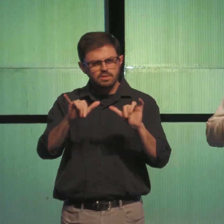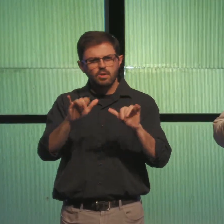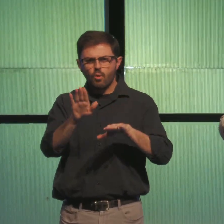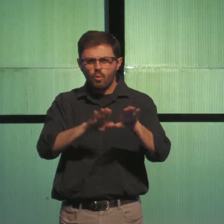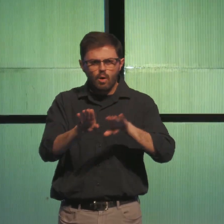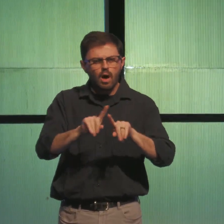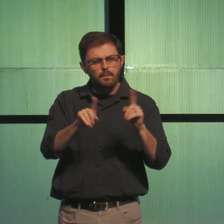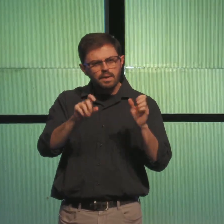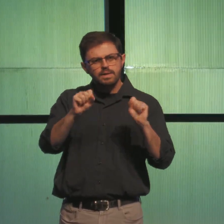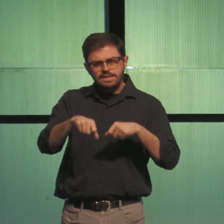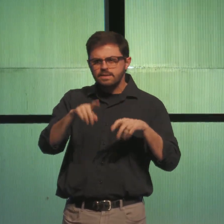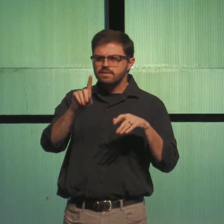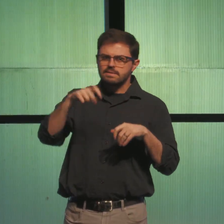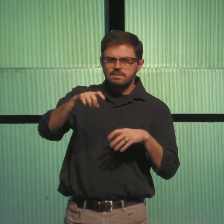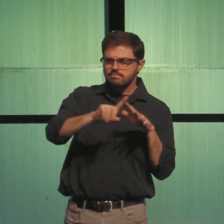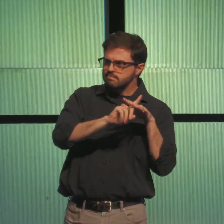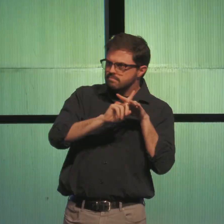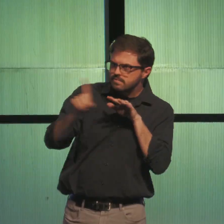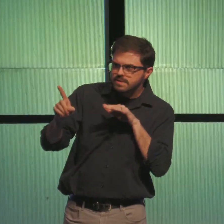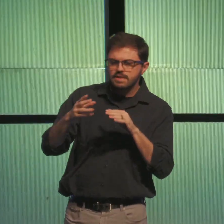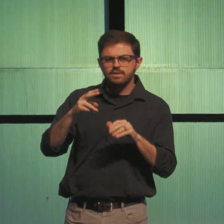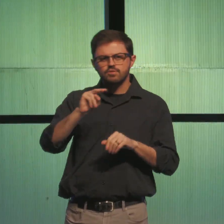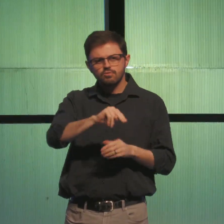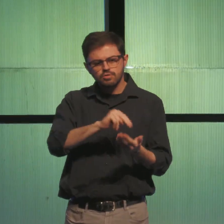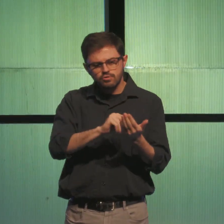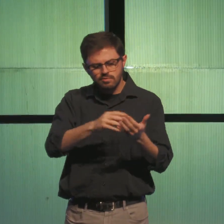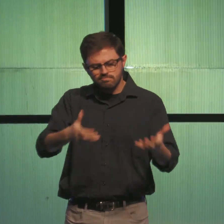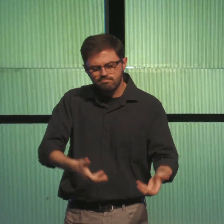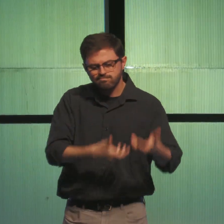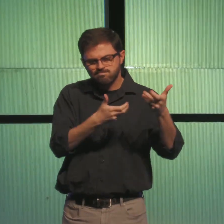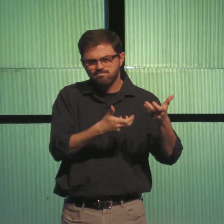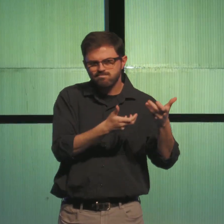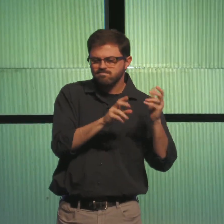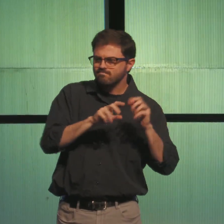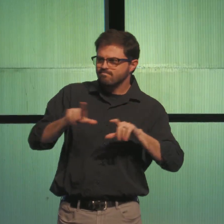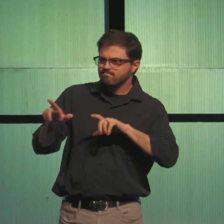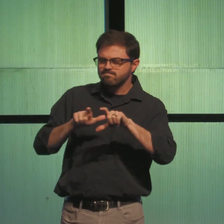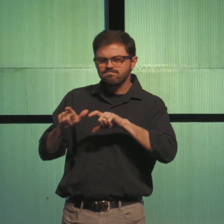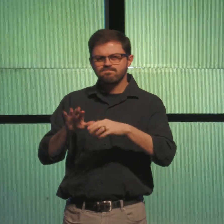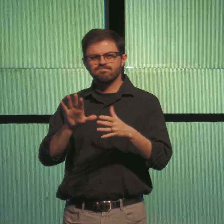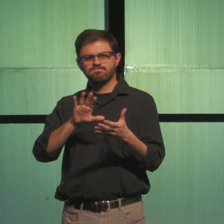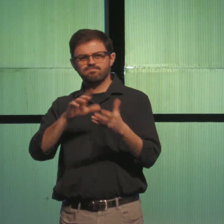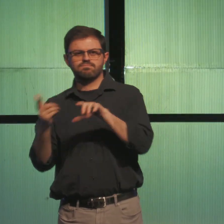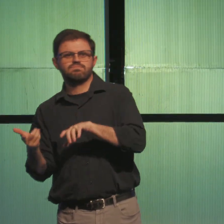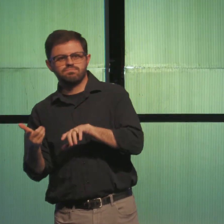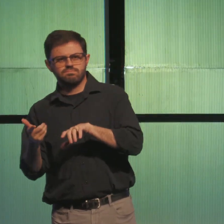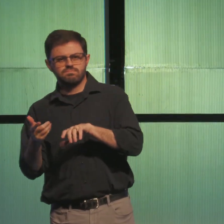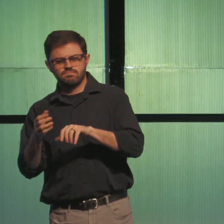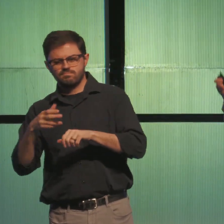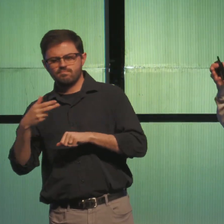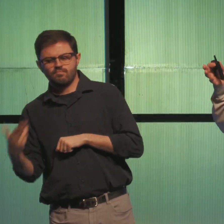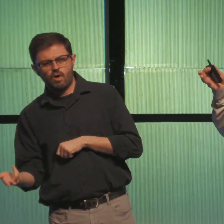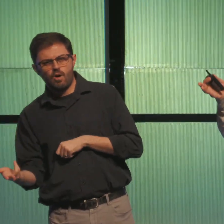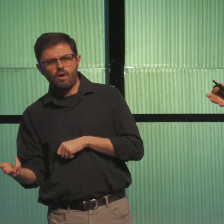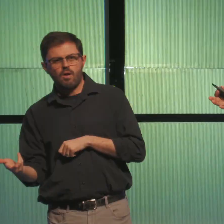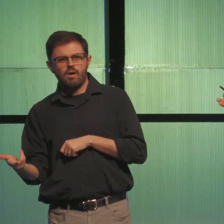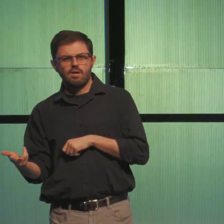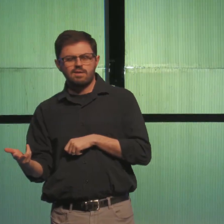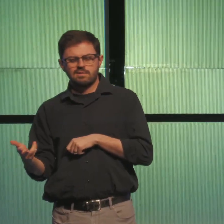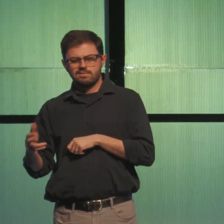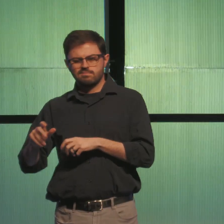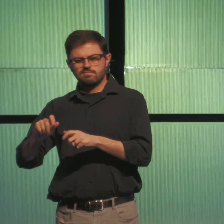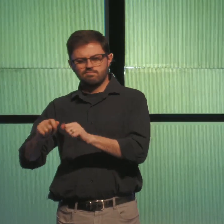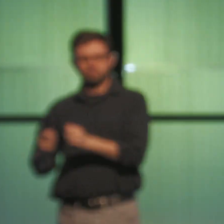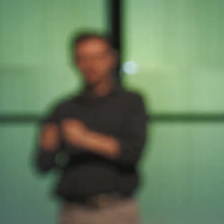him up, and in going, falls, something happens, and now he's crippled and changed forever. And the story tells us